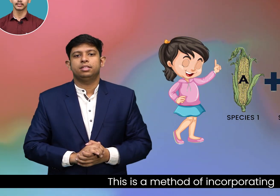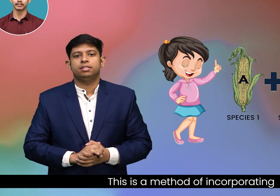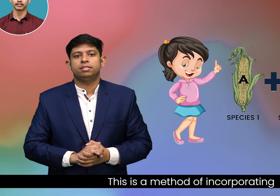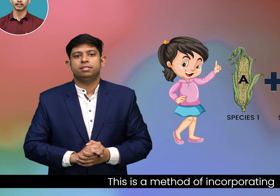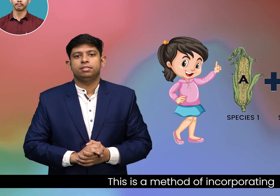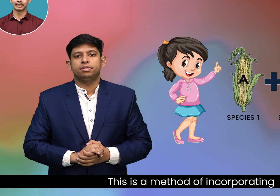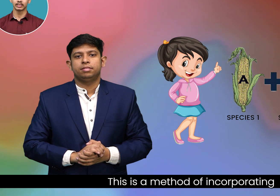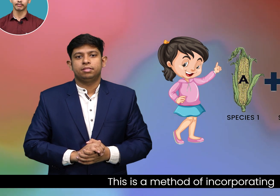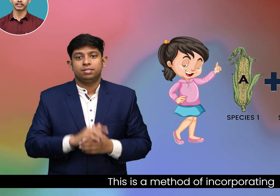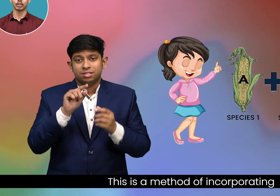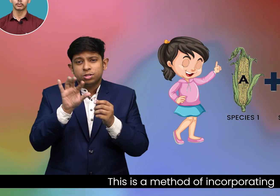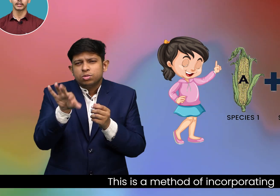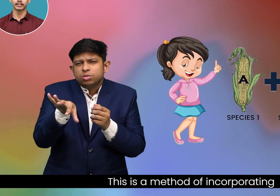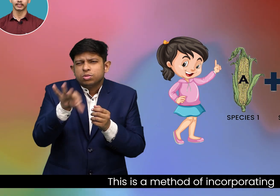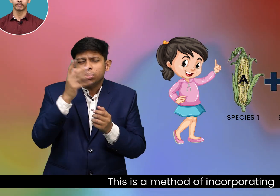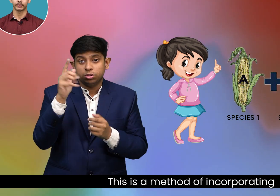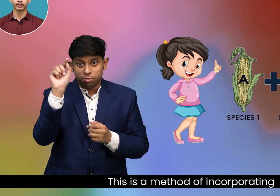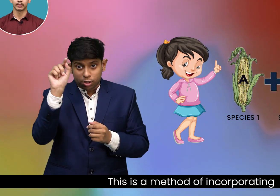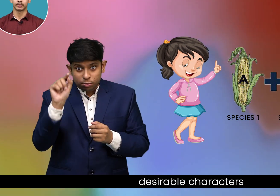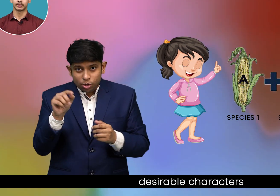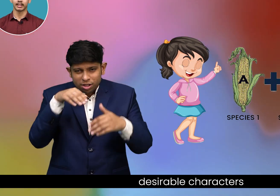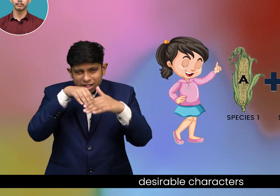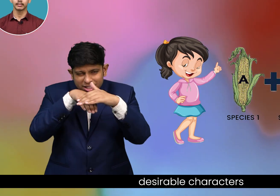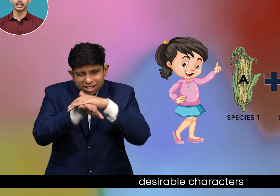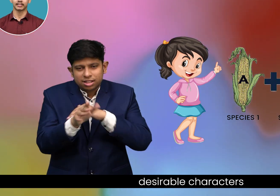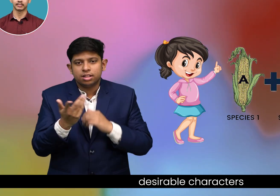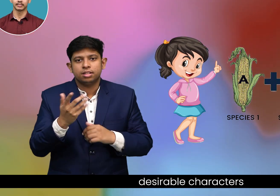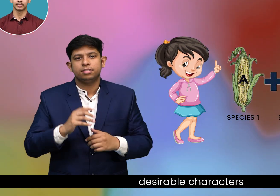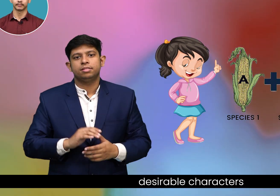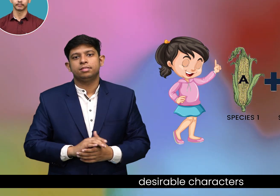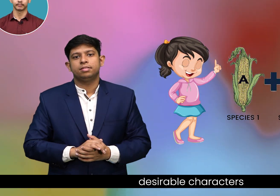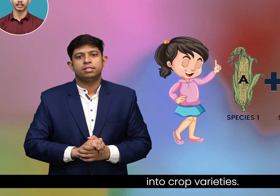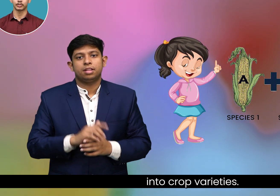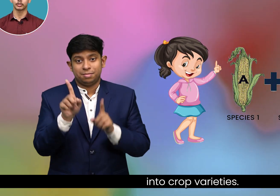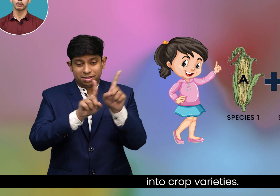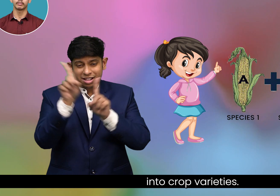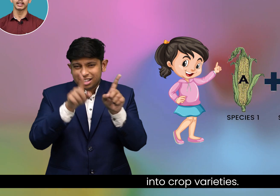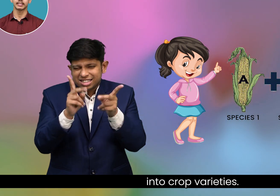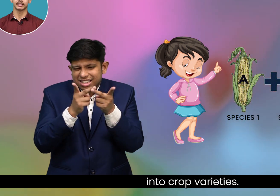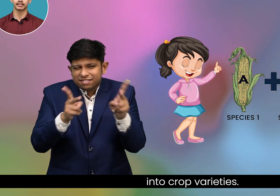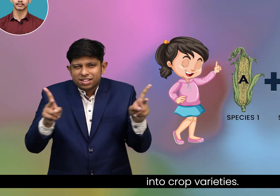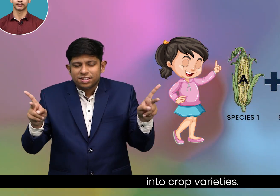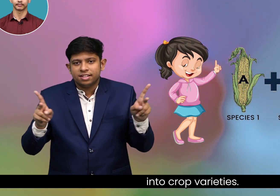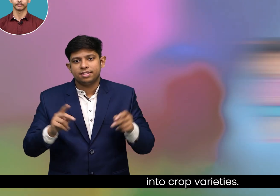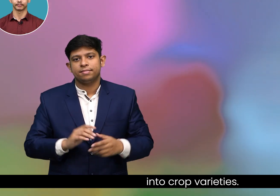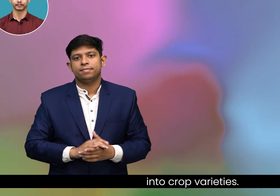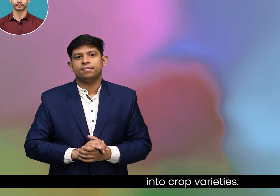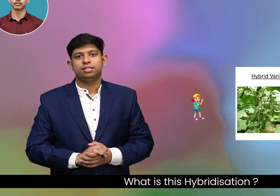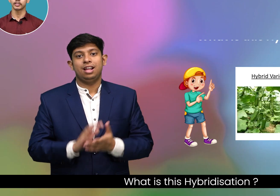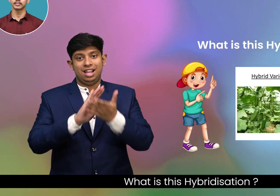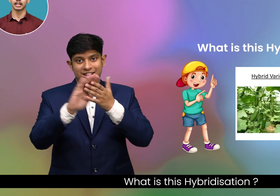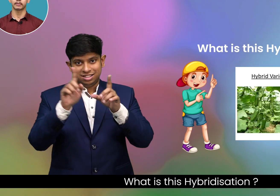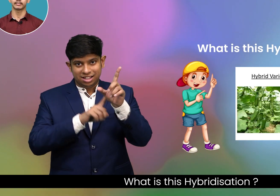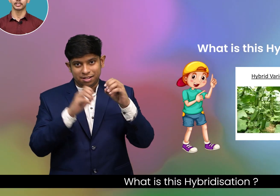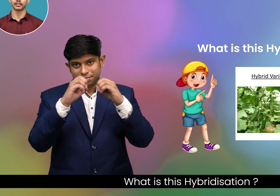This is a method of incorporating desirable characters into crop varieties.